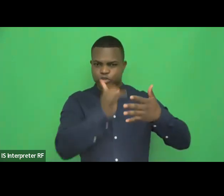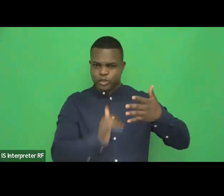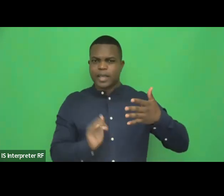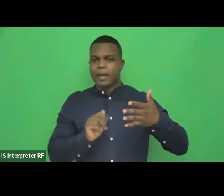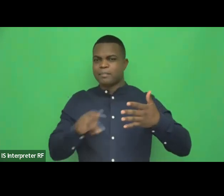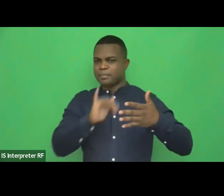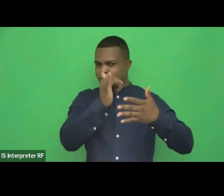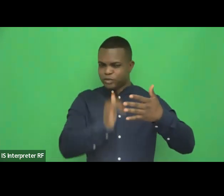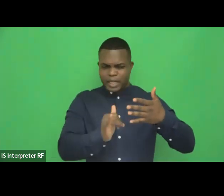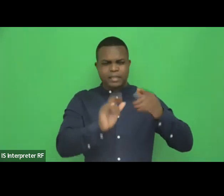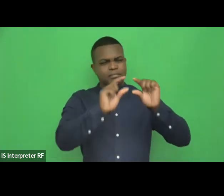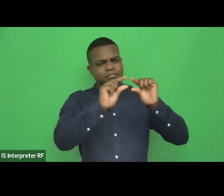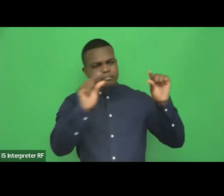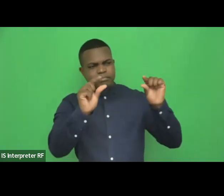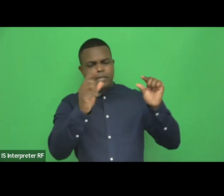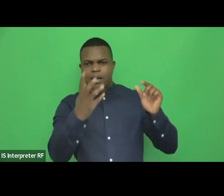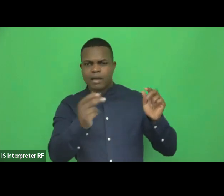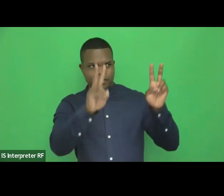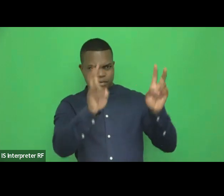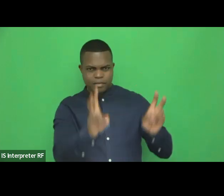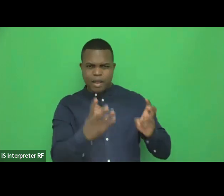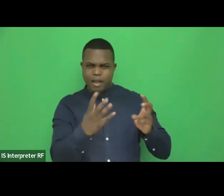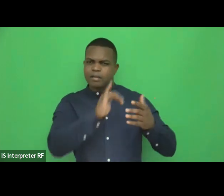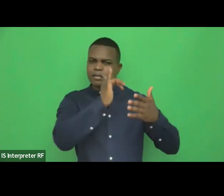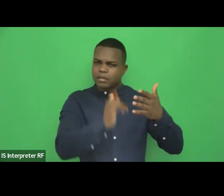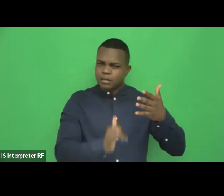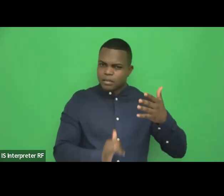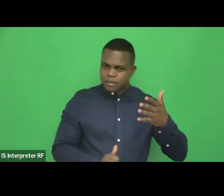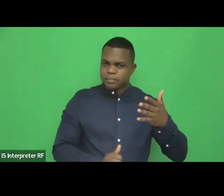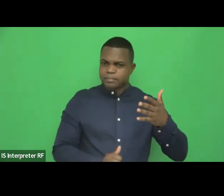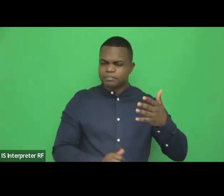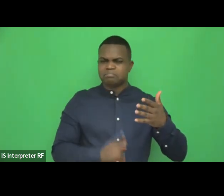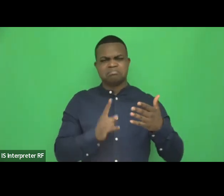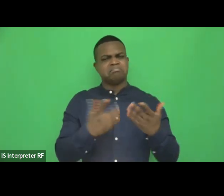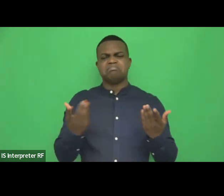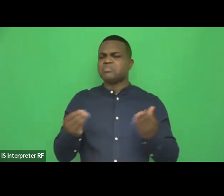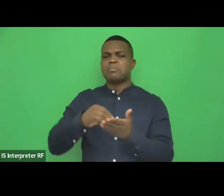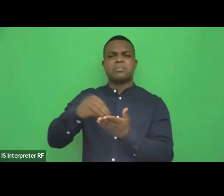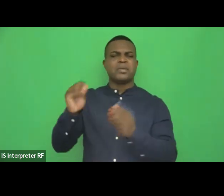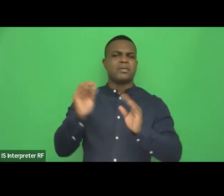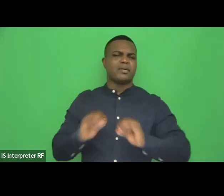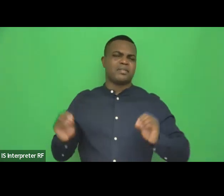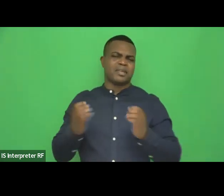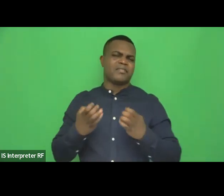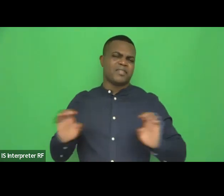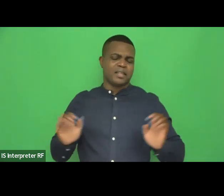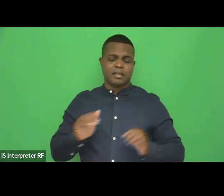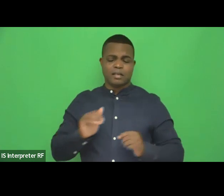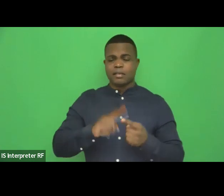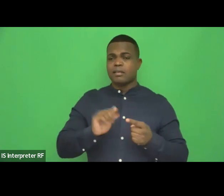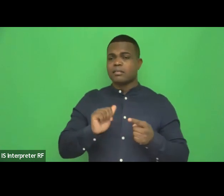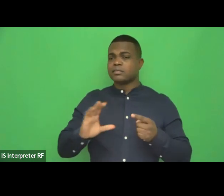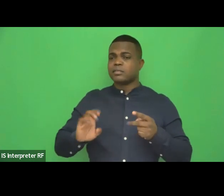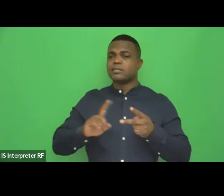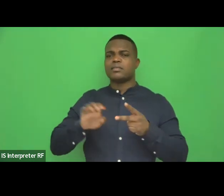system that everything looks as they would expect. So I'm now going to launch a reading app with this EPUB that I've